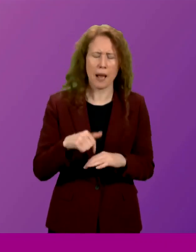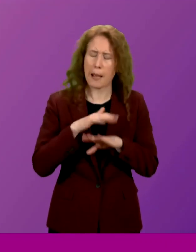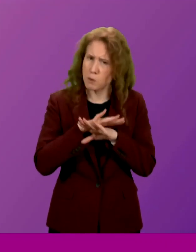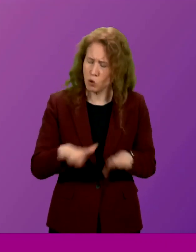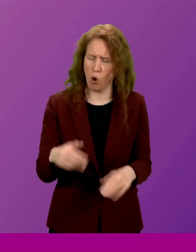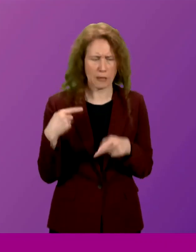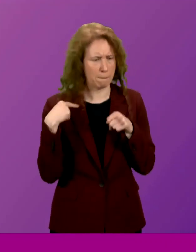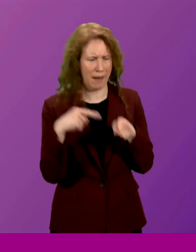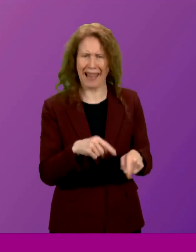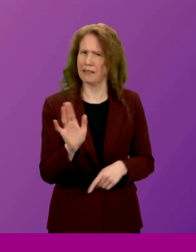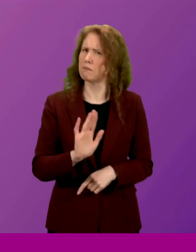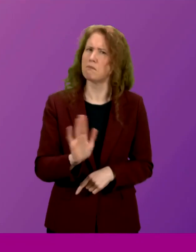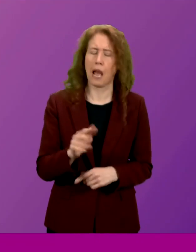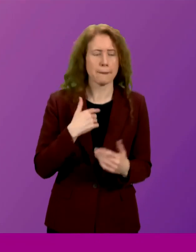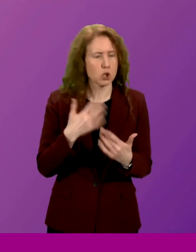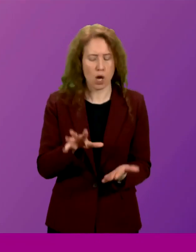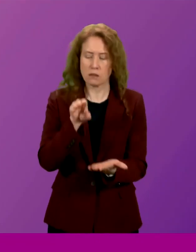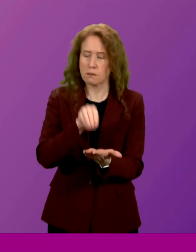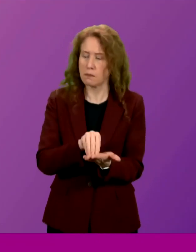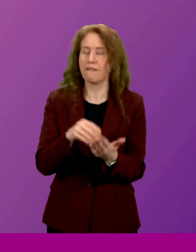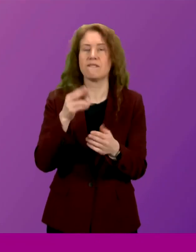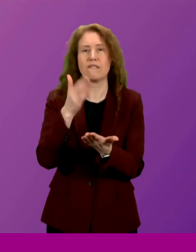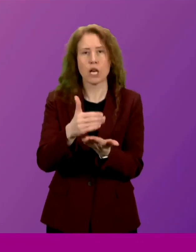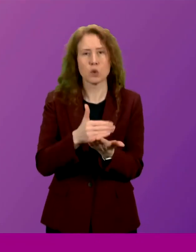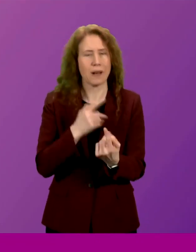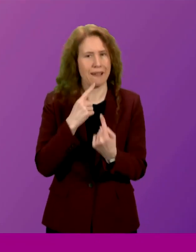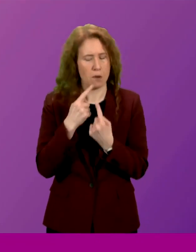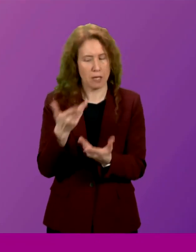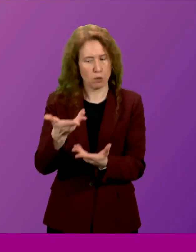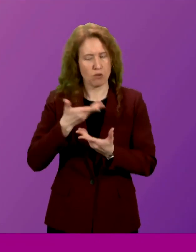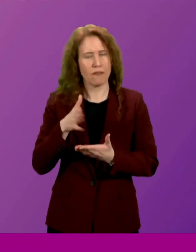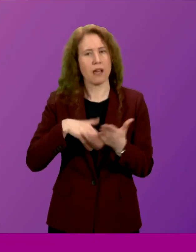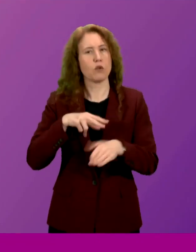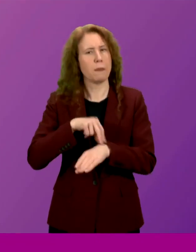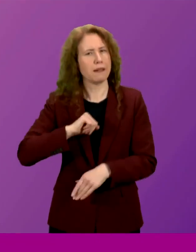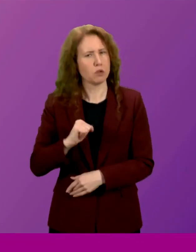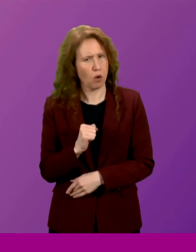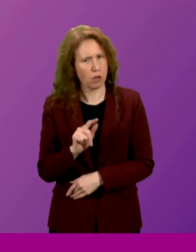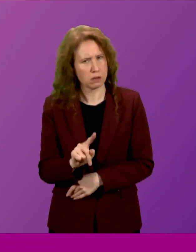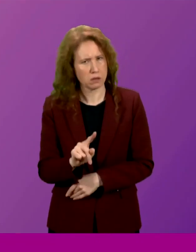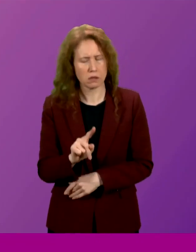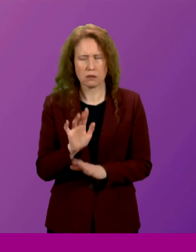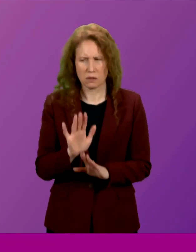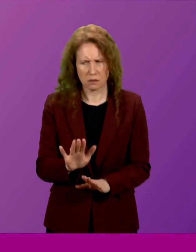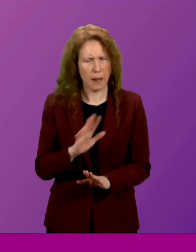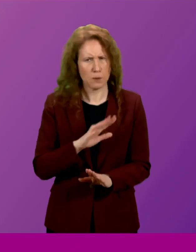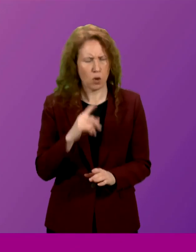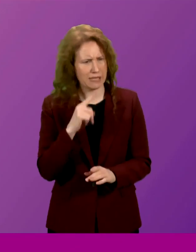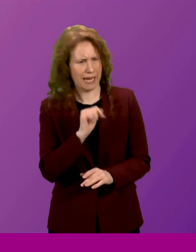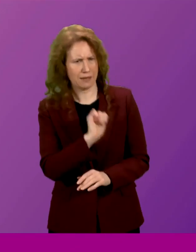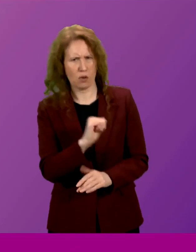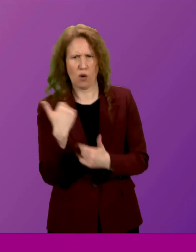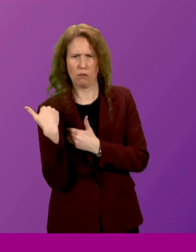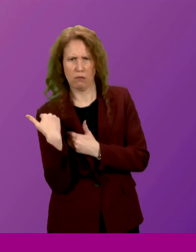I'm simply putting on the record factual information that's been provided to me by Police Scotland. Now, in relation to the